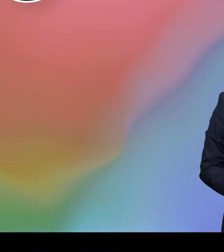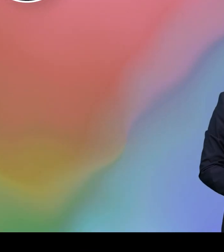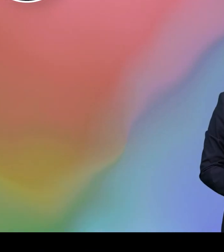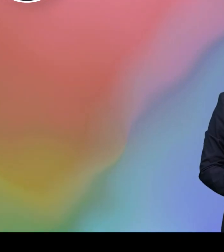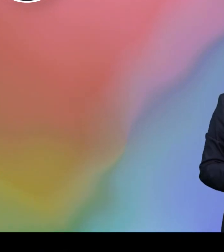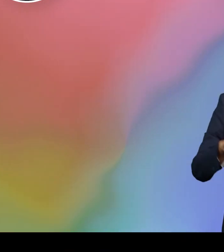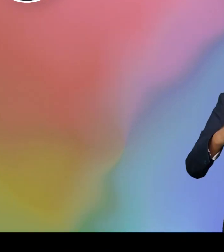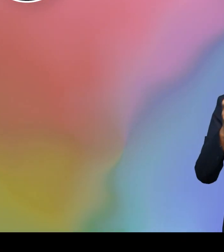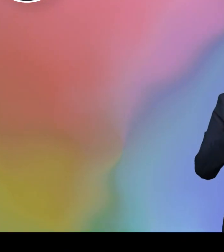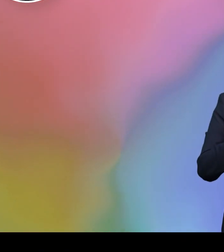other workers.